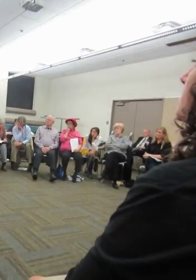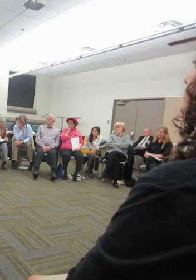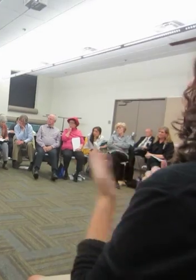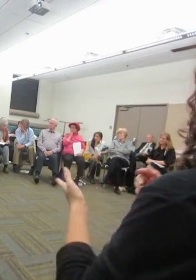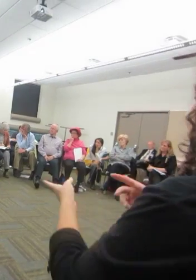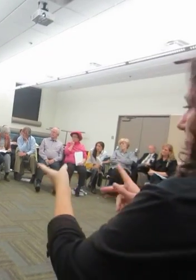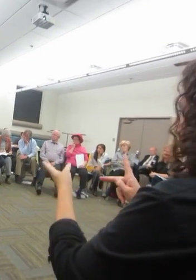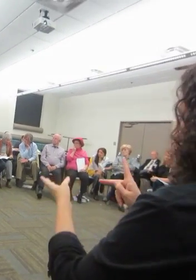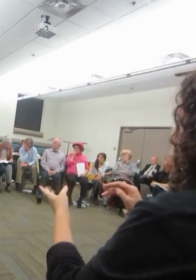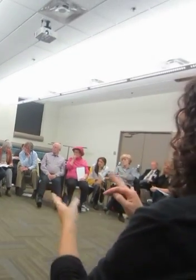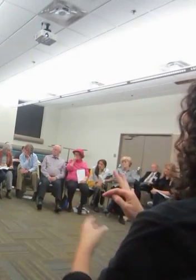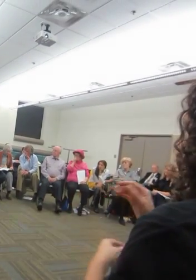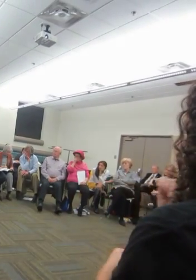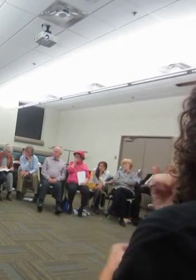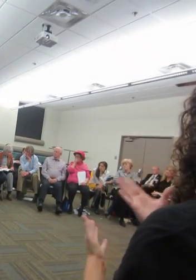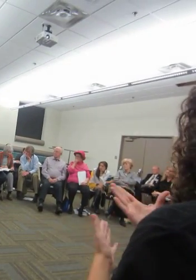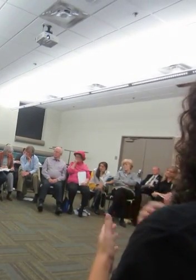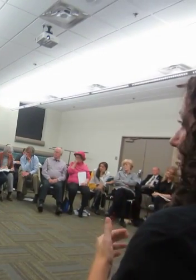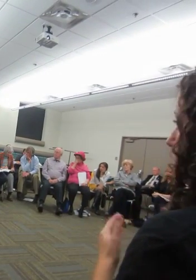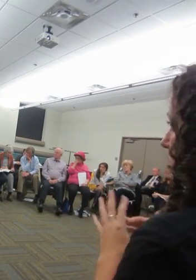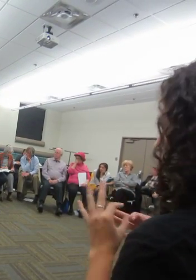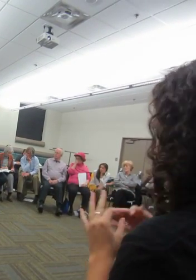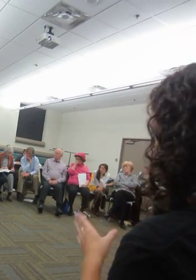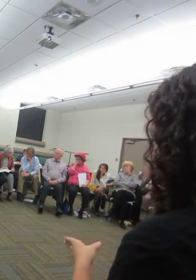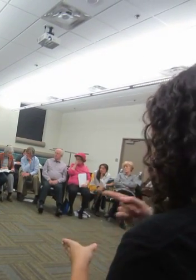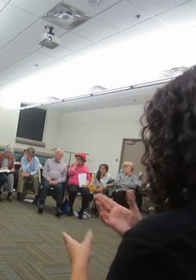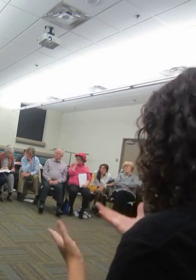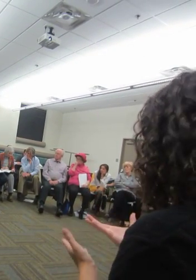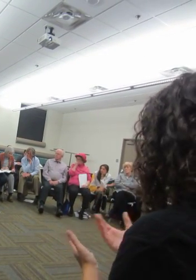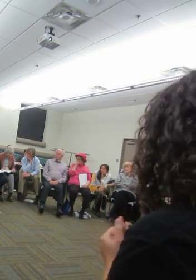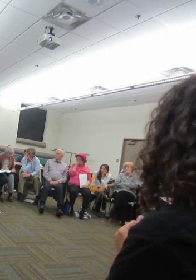Keith's not here, and I would say that he was here.